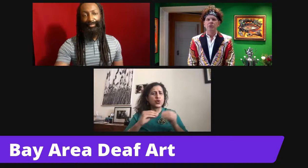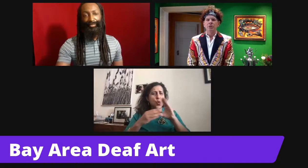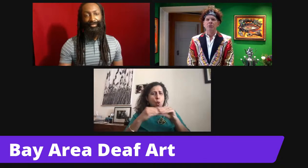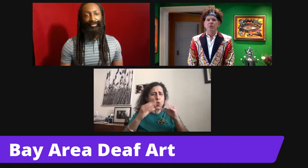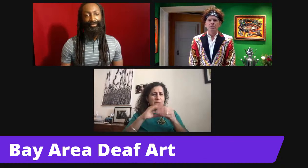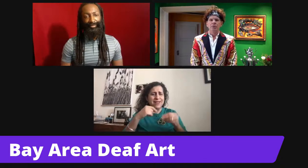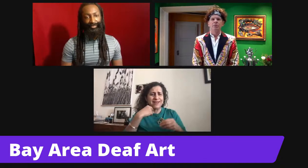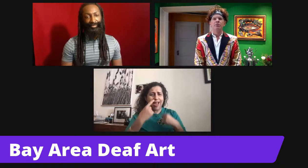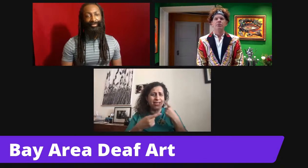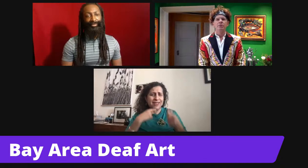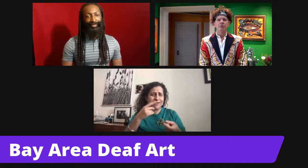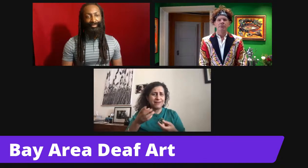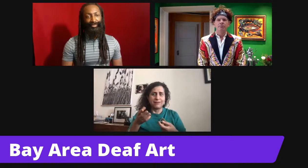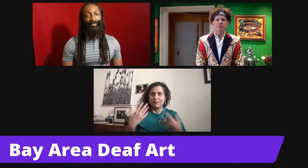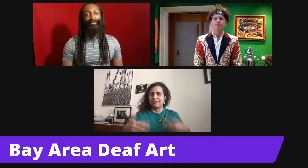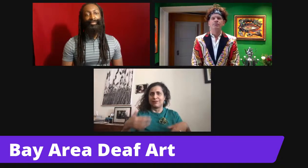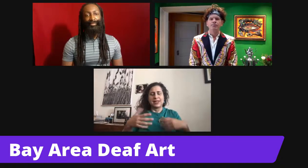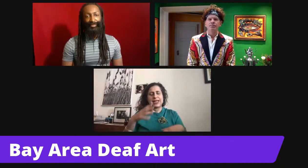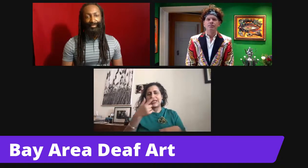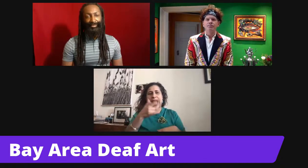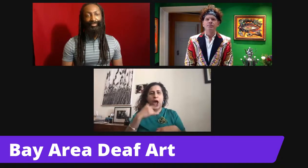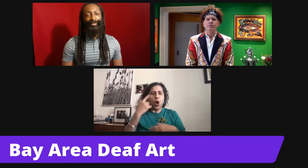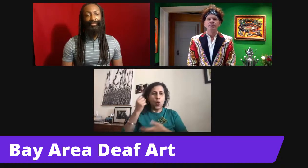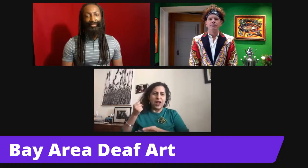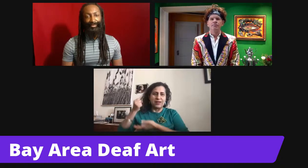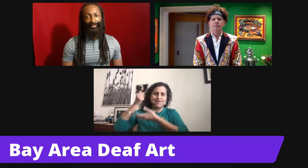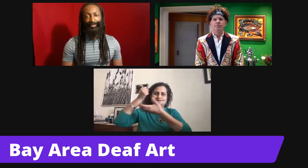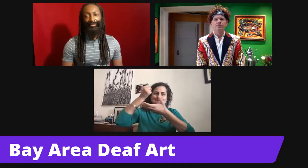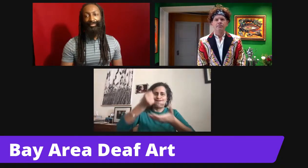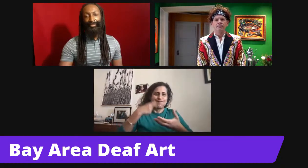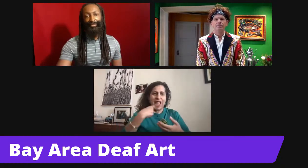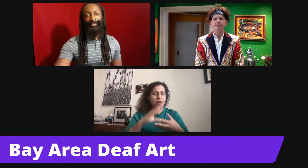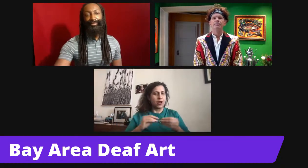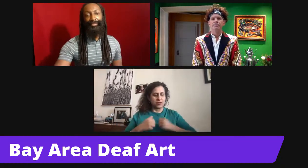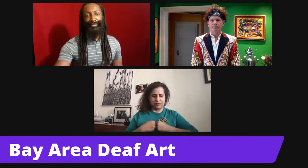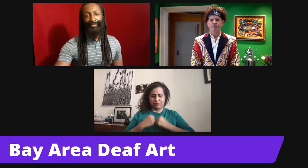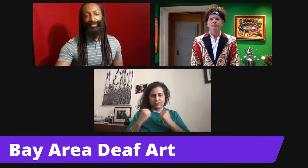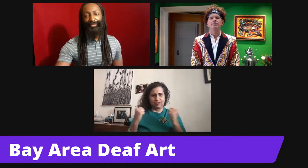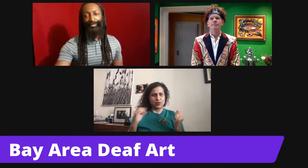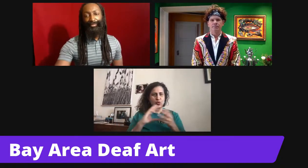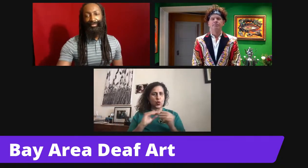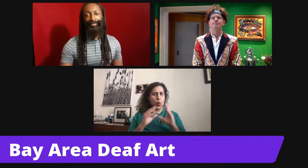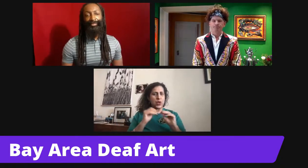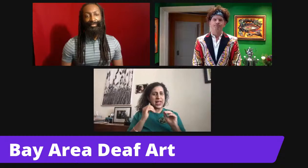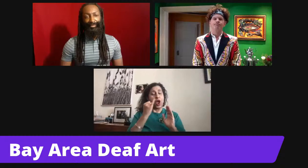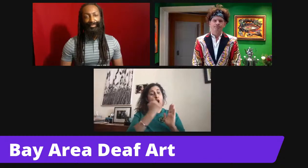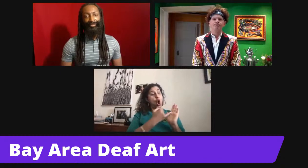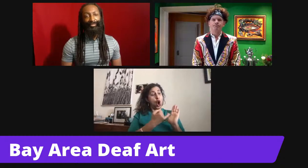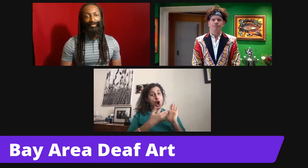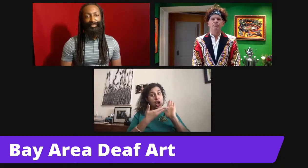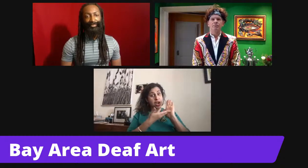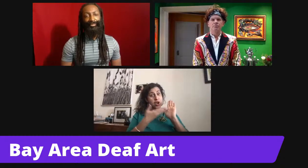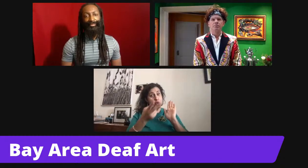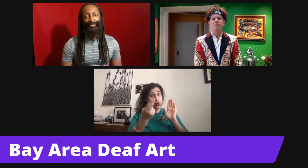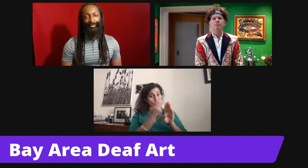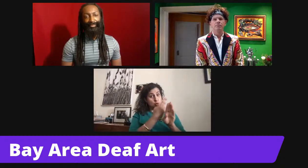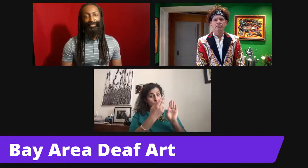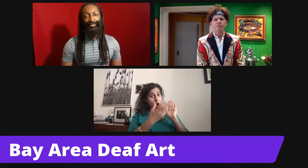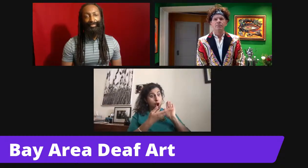spontaneous, and it really told such a story. And for them to be able to bring that forth and